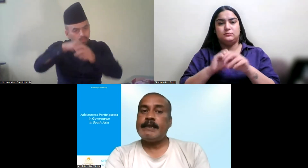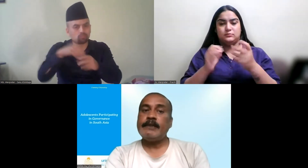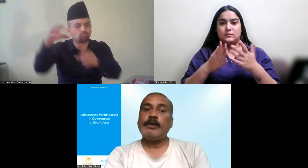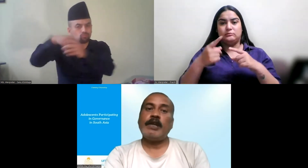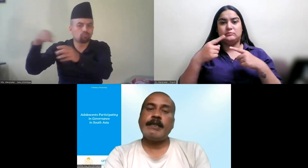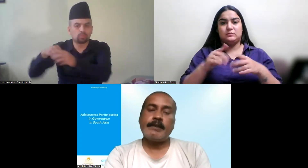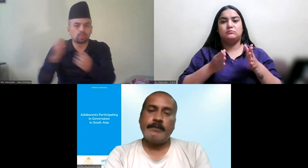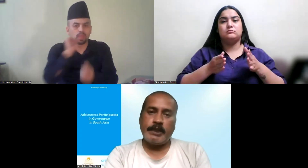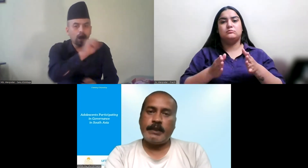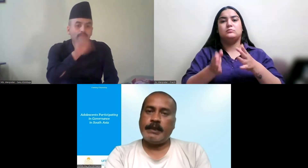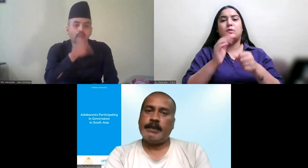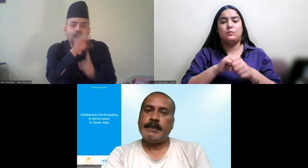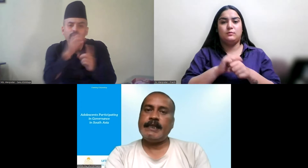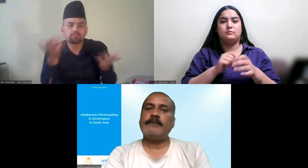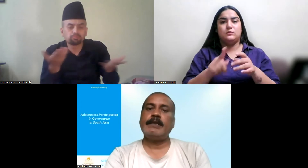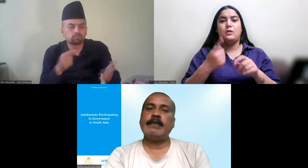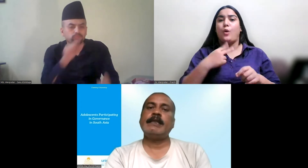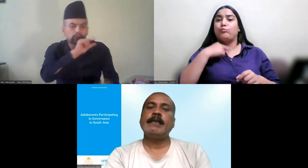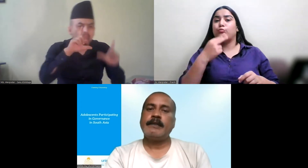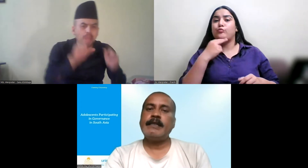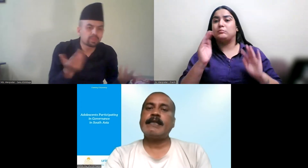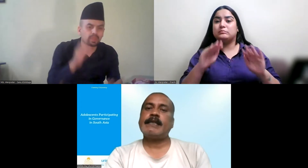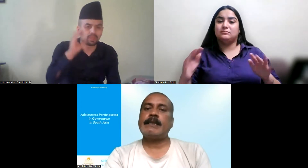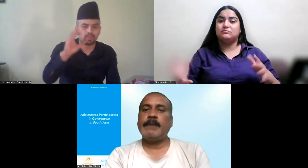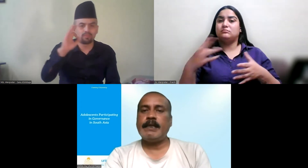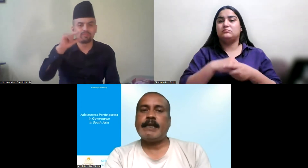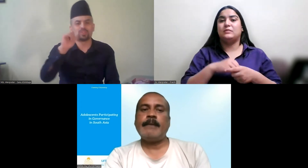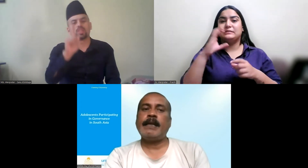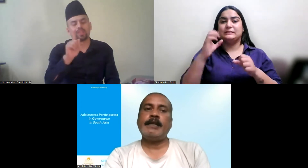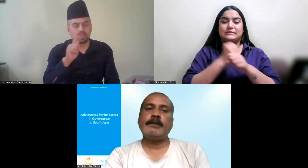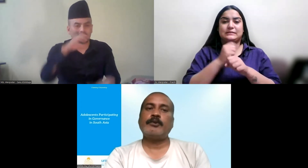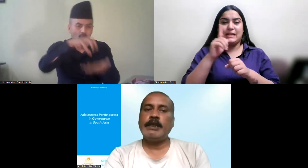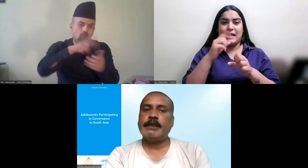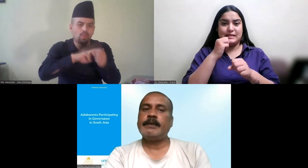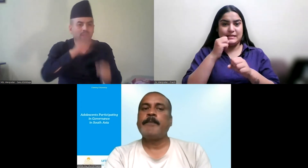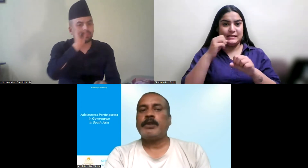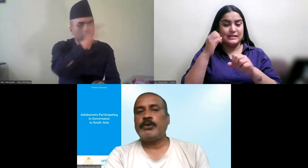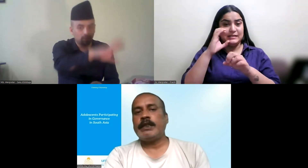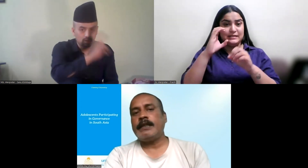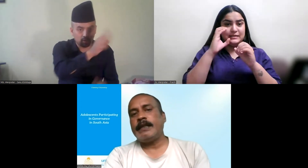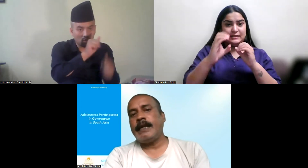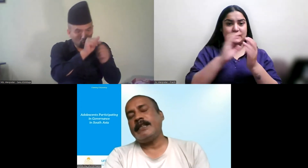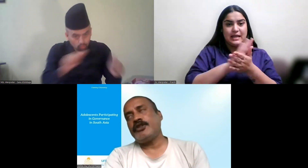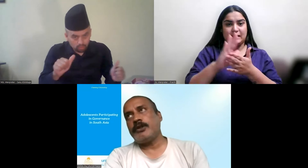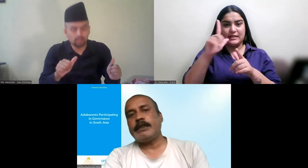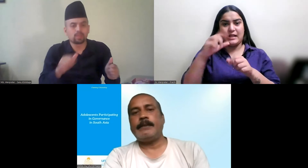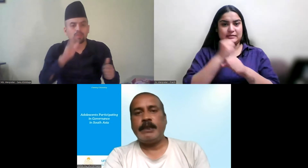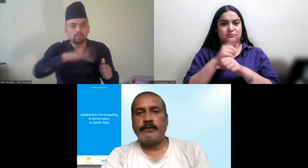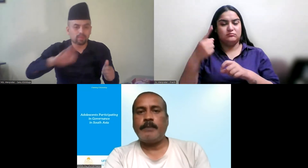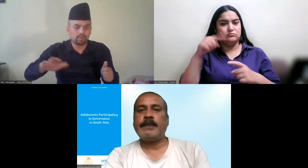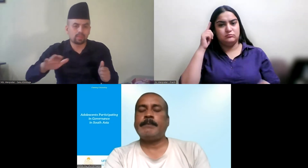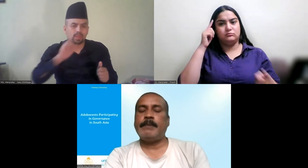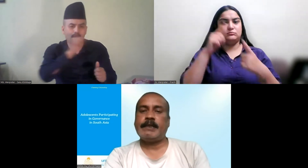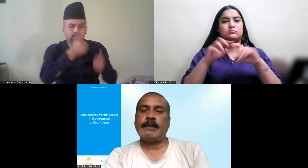In listening to the voices of children, CFLG creates a space and mechanism to listen to children and ensure their